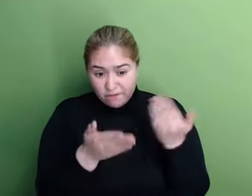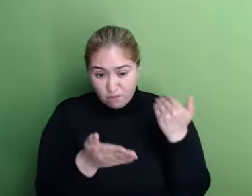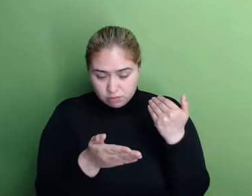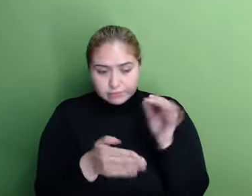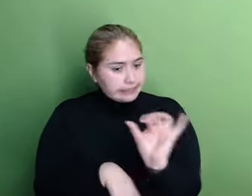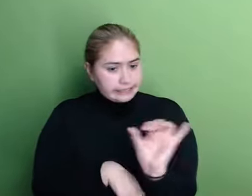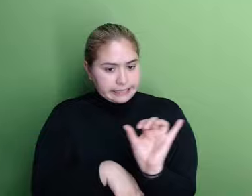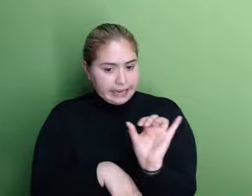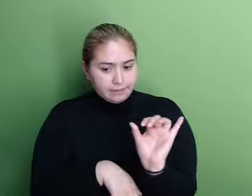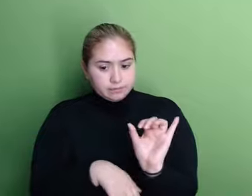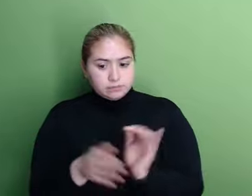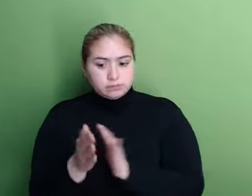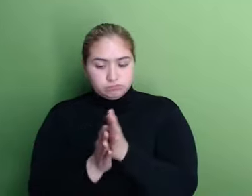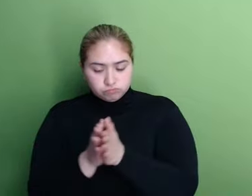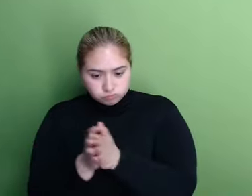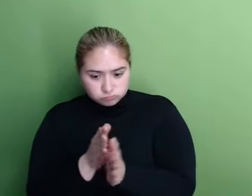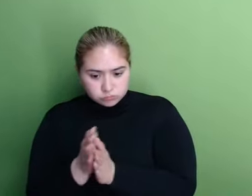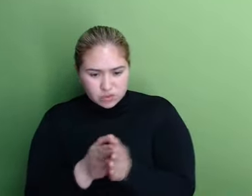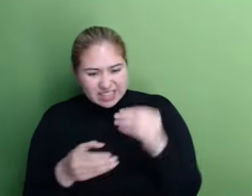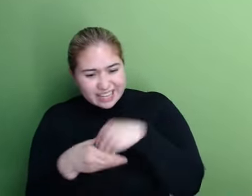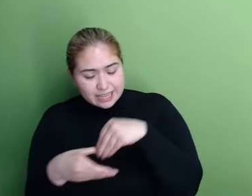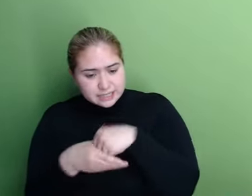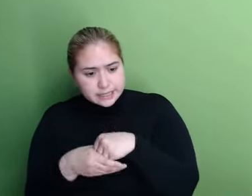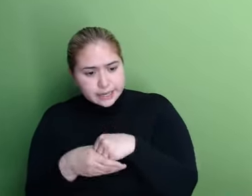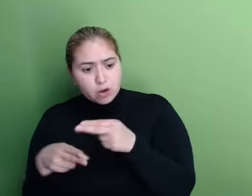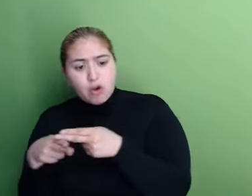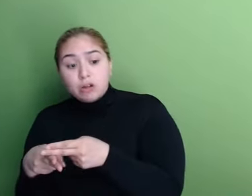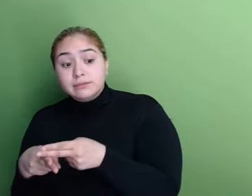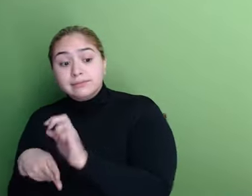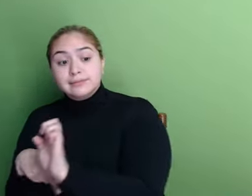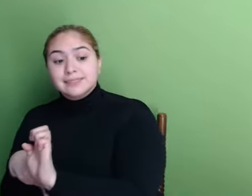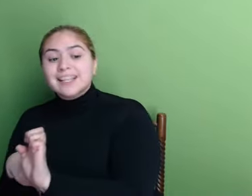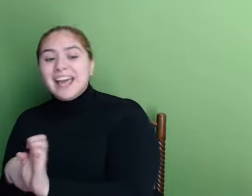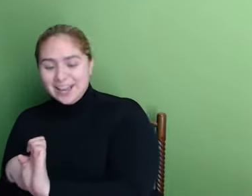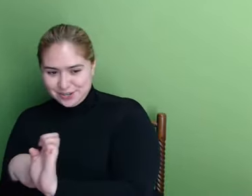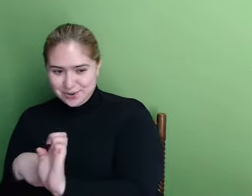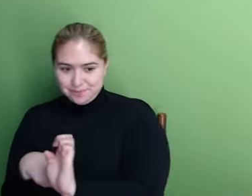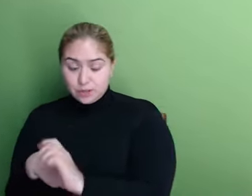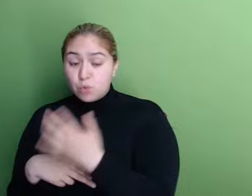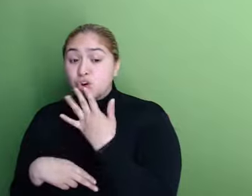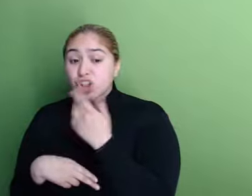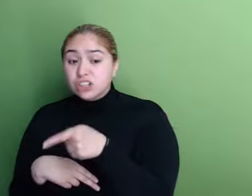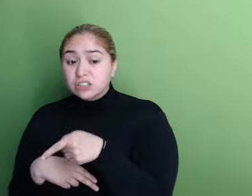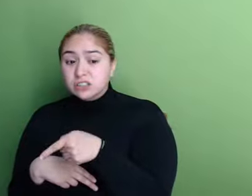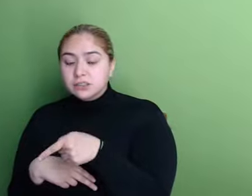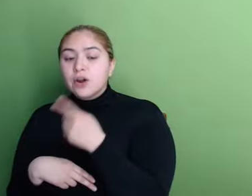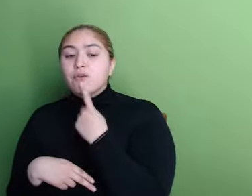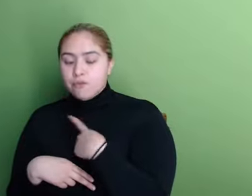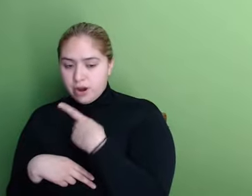worm. Now, what's the inside layer called? The endoderm. What color was that? That was